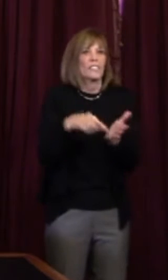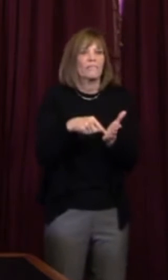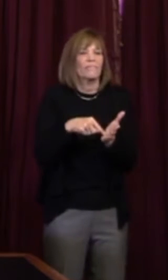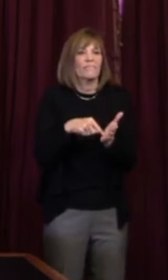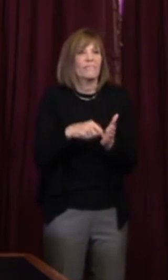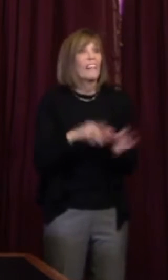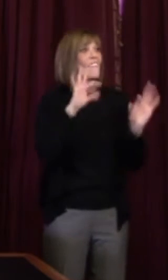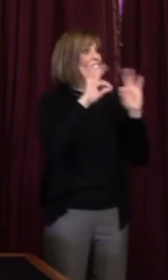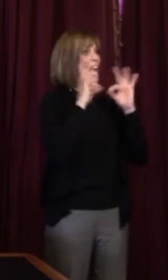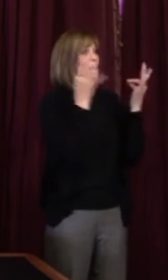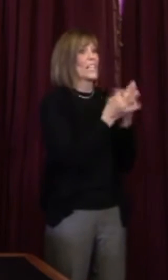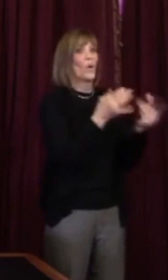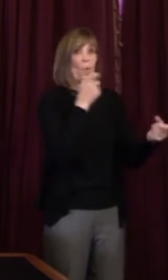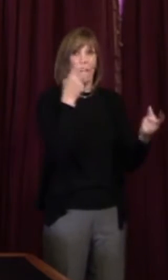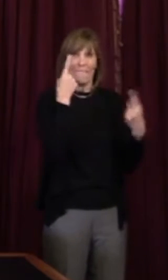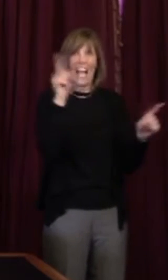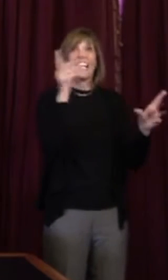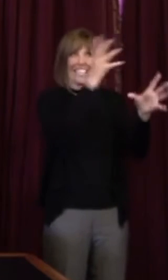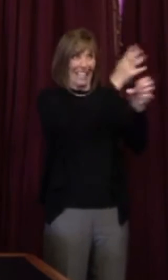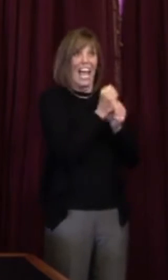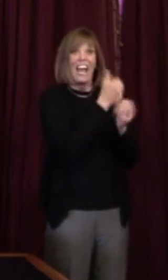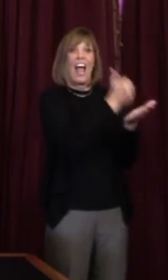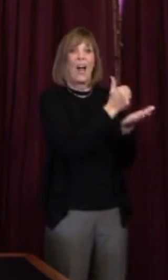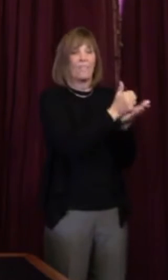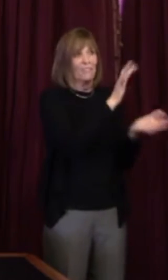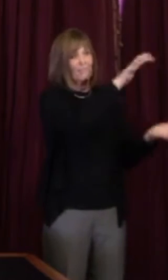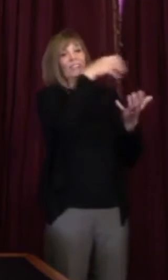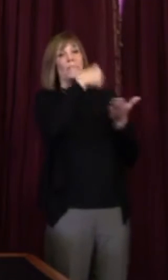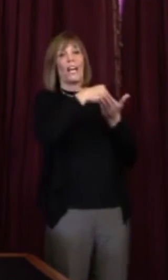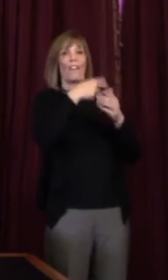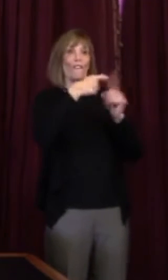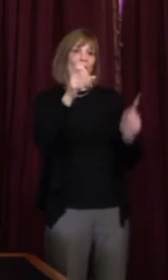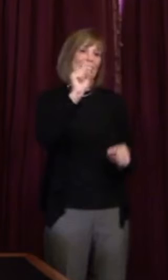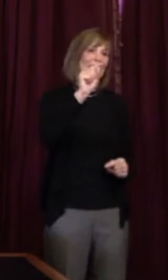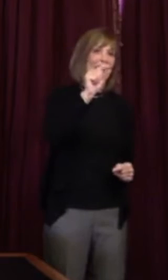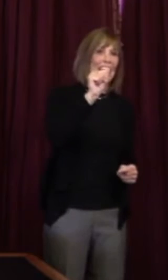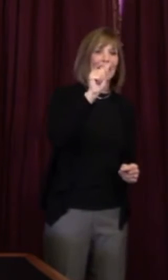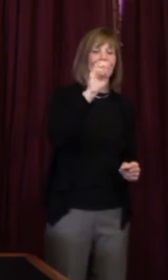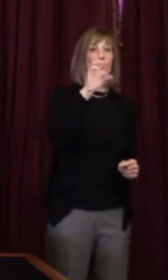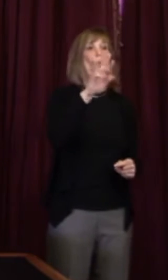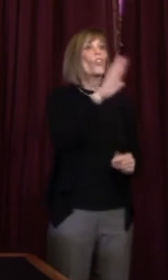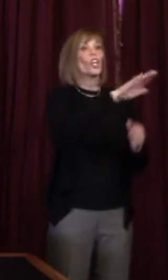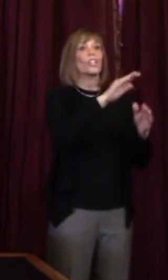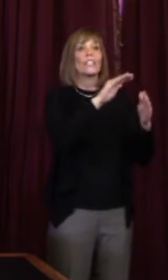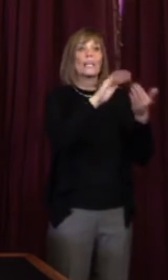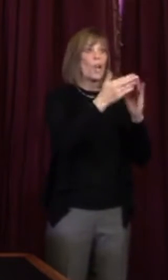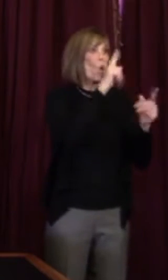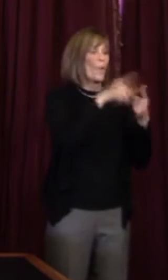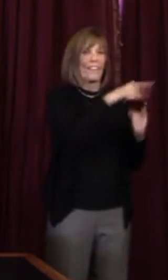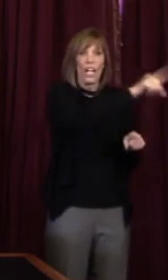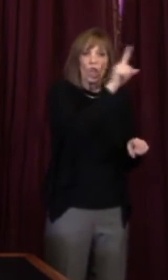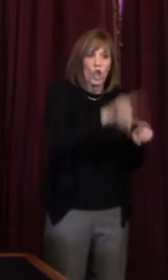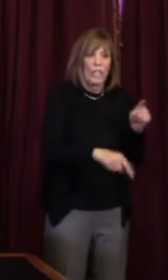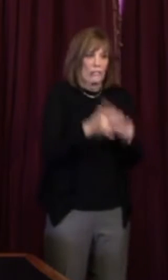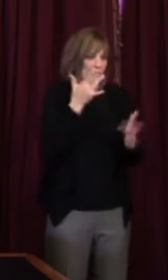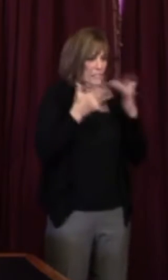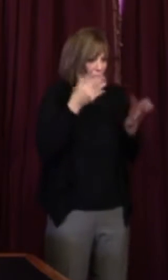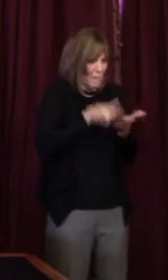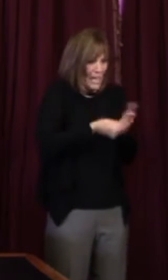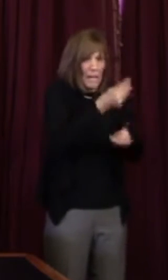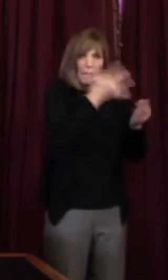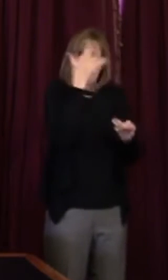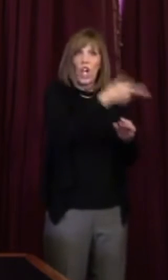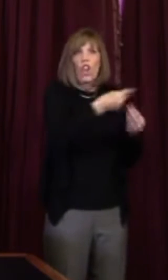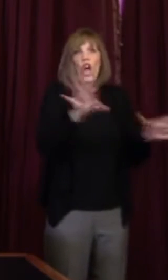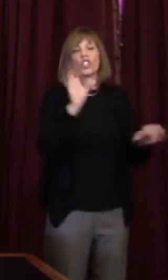for the first time, received assistance from the state or their local communities when they couldn't make ends meet because they lost